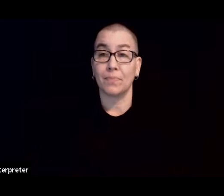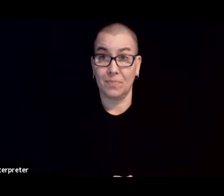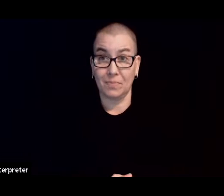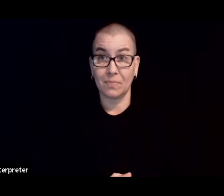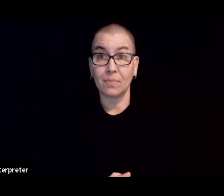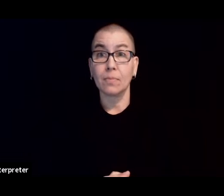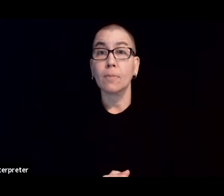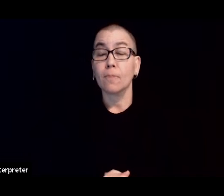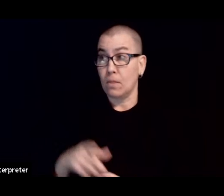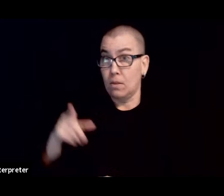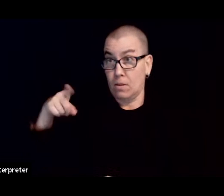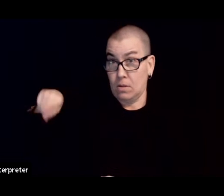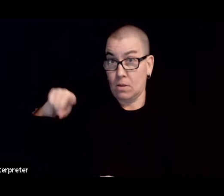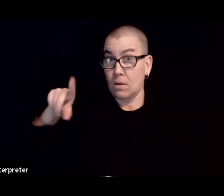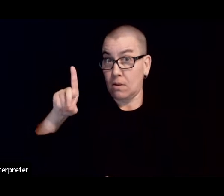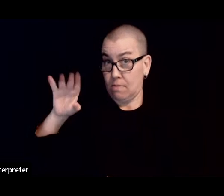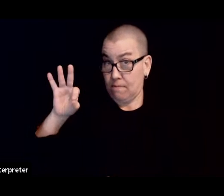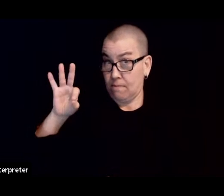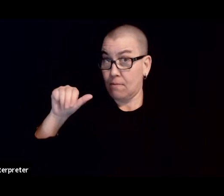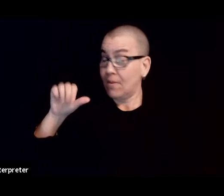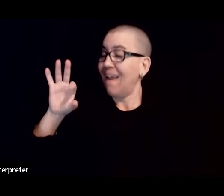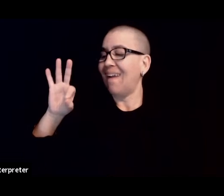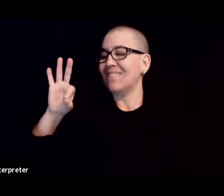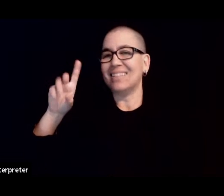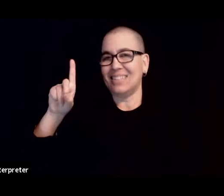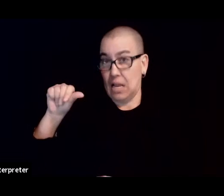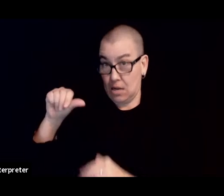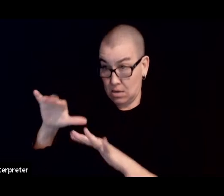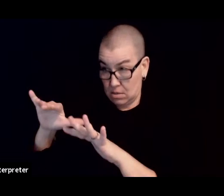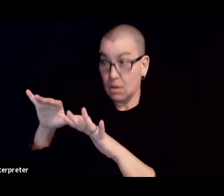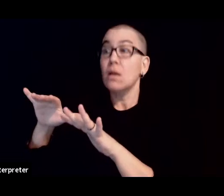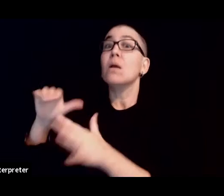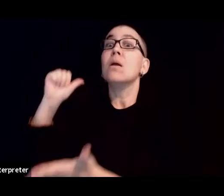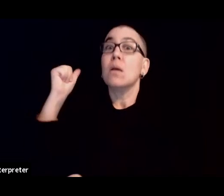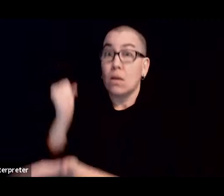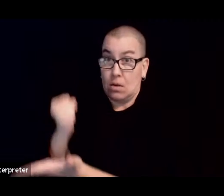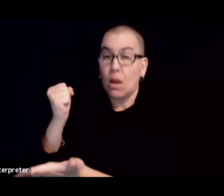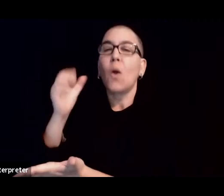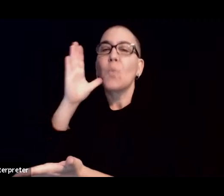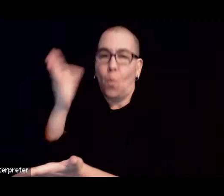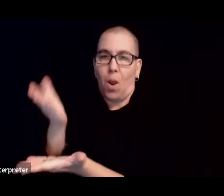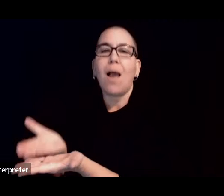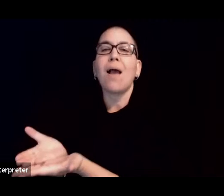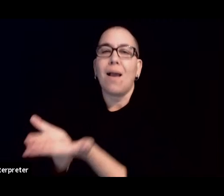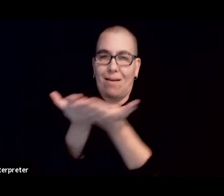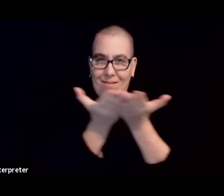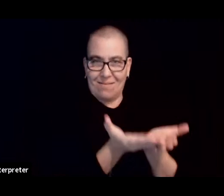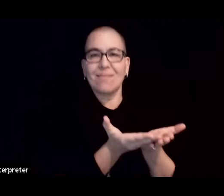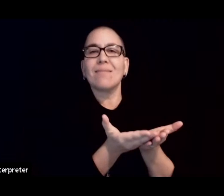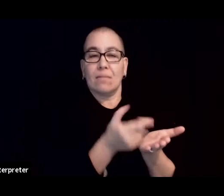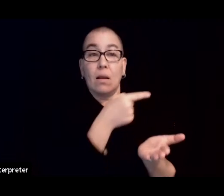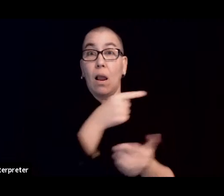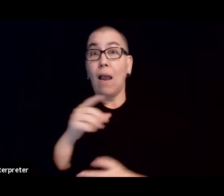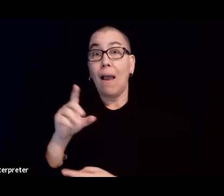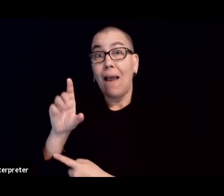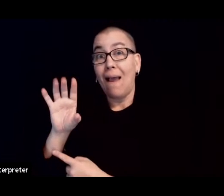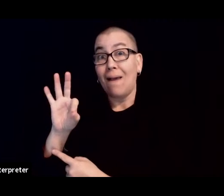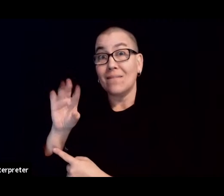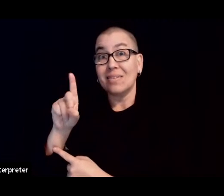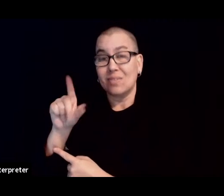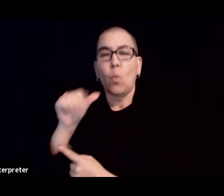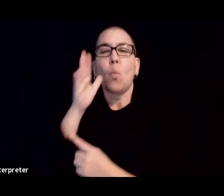vaccine and approved it, and we expect that the FDA will be making an announcement very soon. This will be the